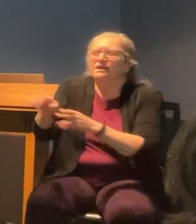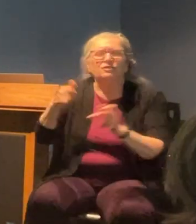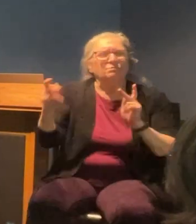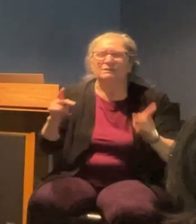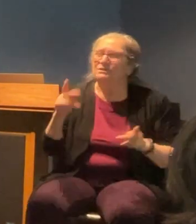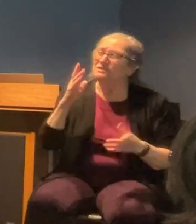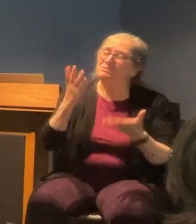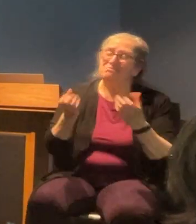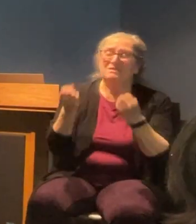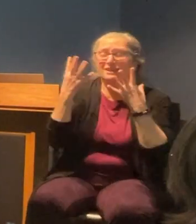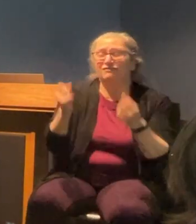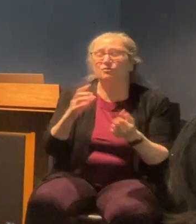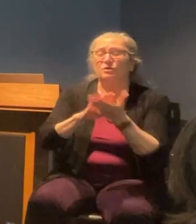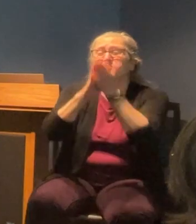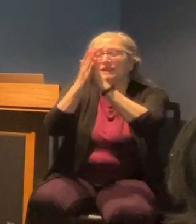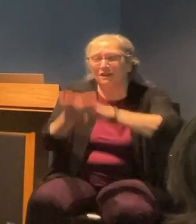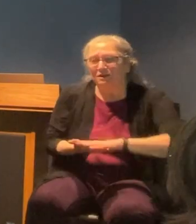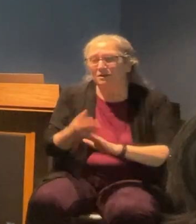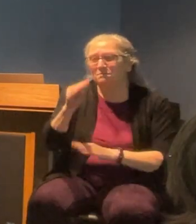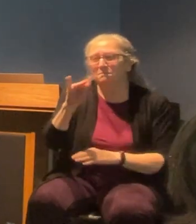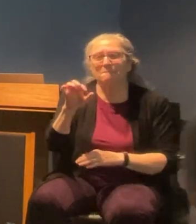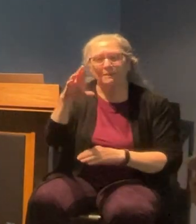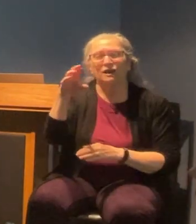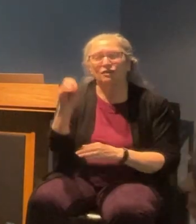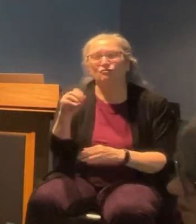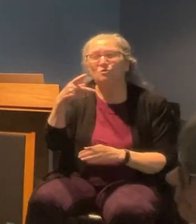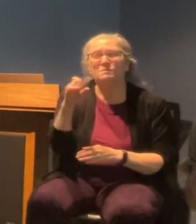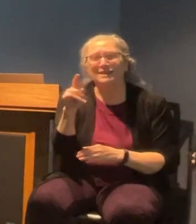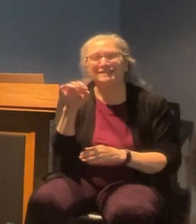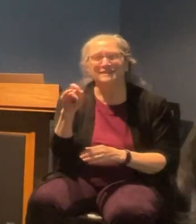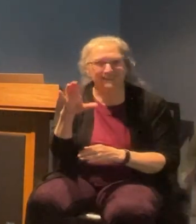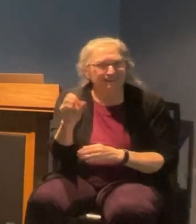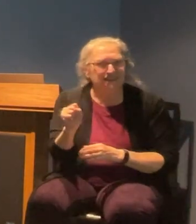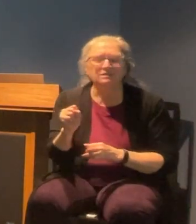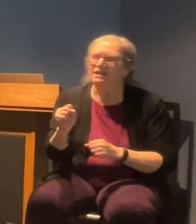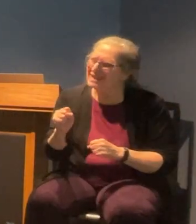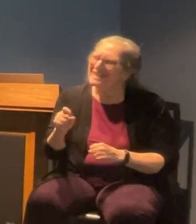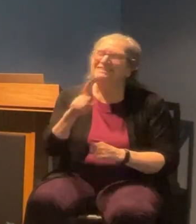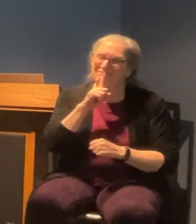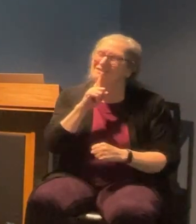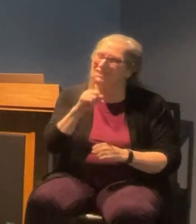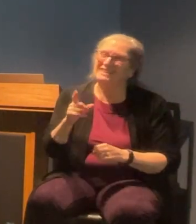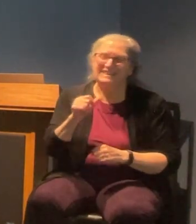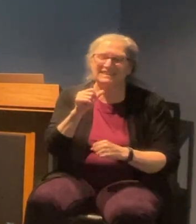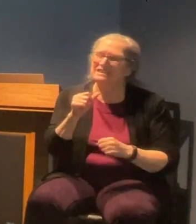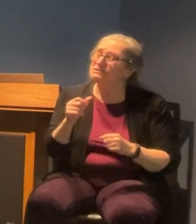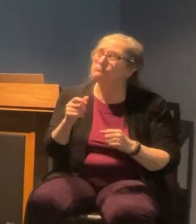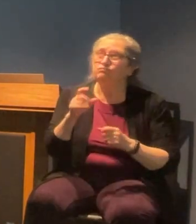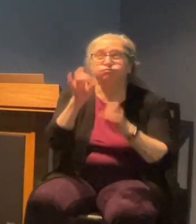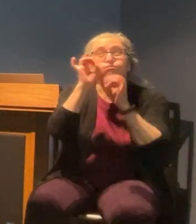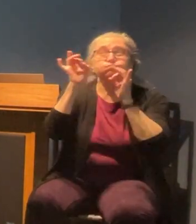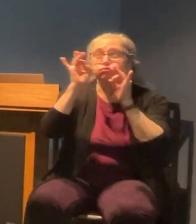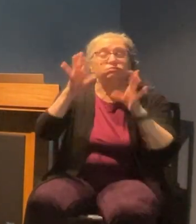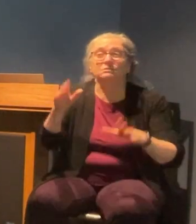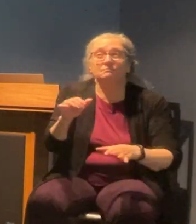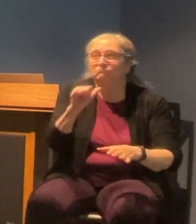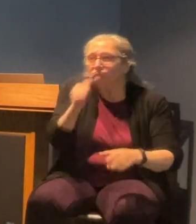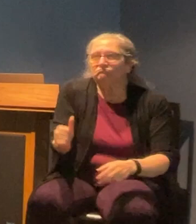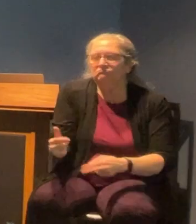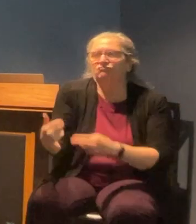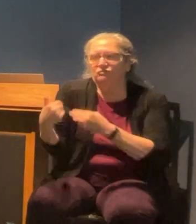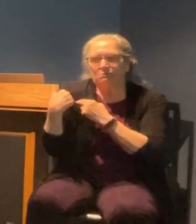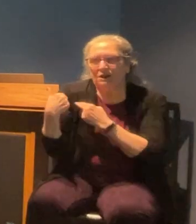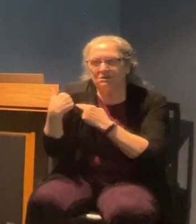industry shows this incredible level of irresponsibility on behalf of the people that operate it. And the final point is I just think it's very difficult